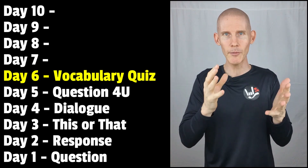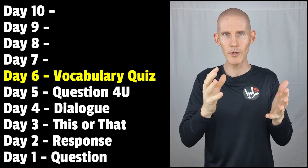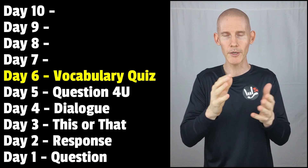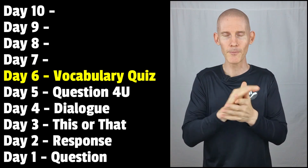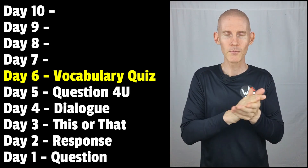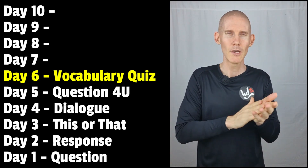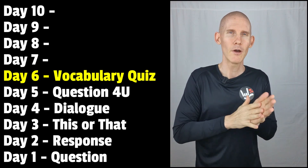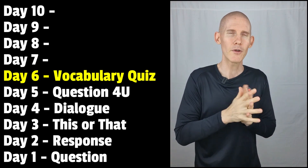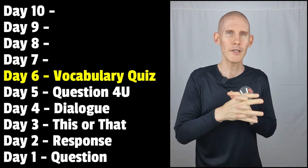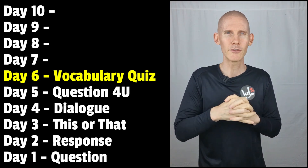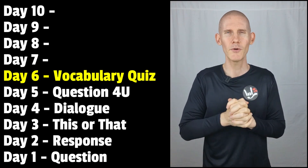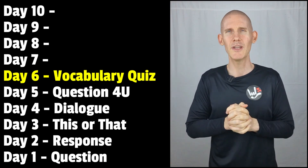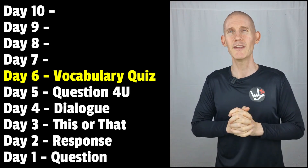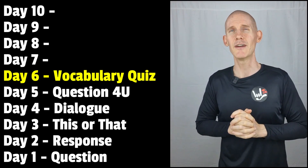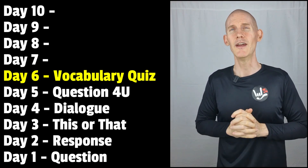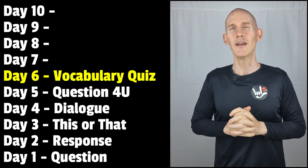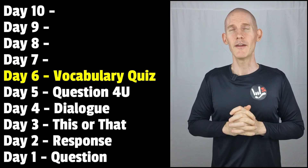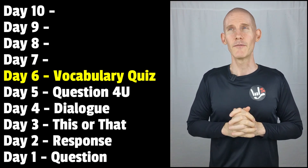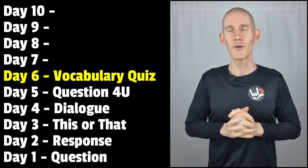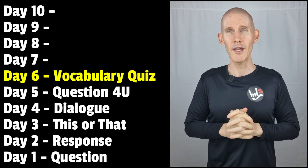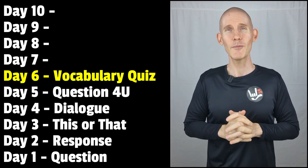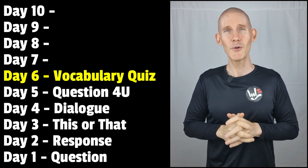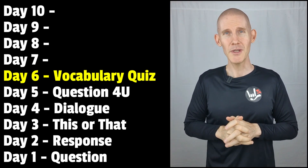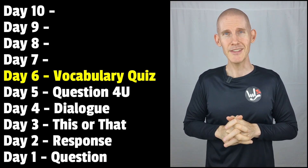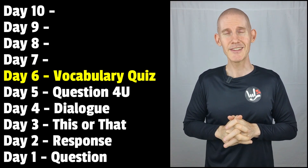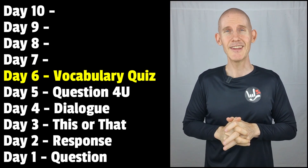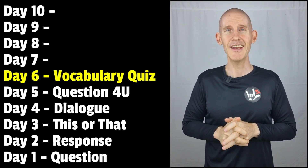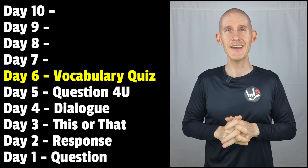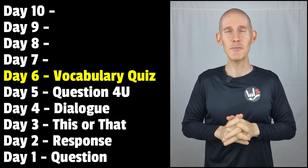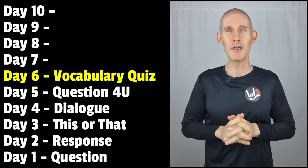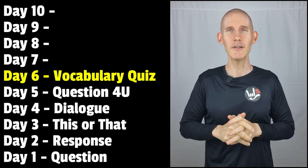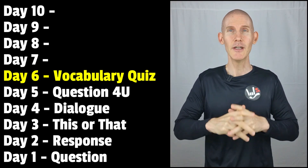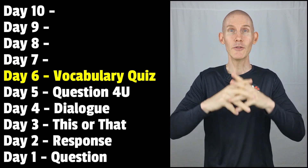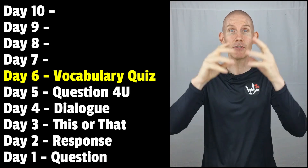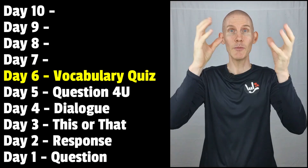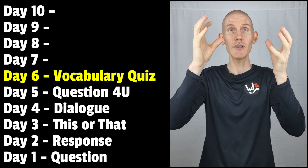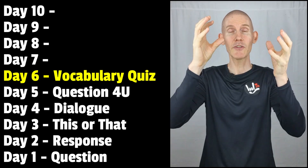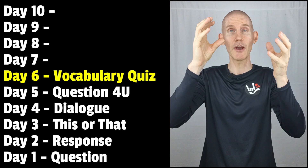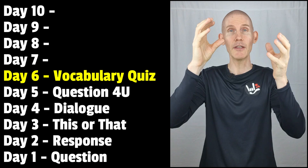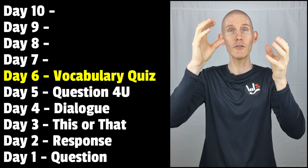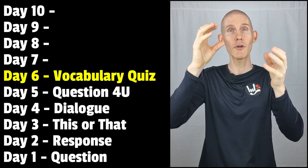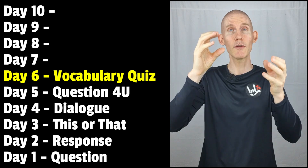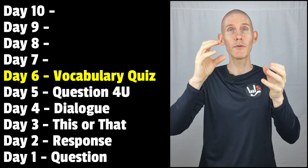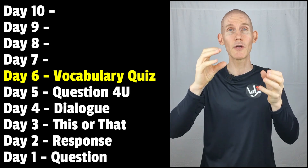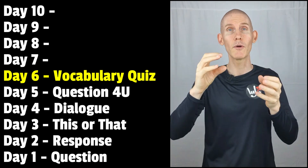vocabulary. Okay, so in the vocab quiz, in that email, you see me sign and you try to figure out what I'm